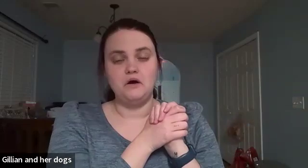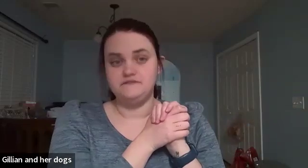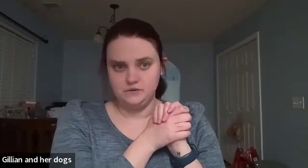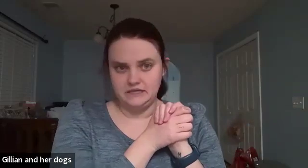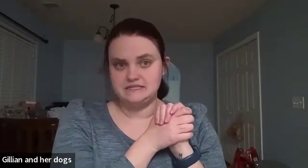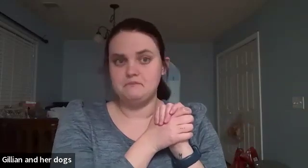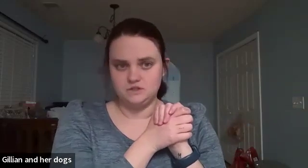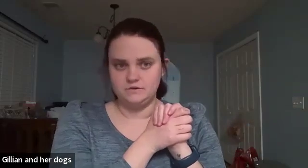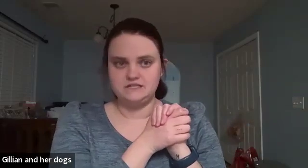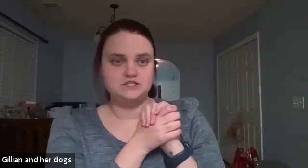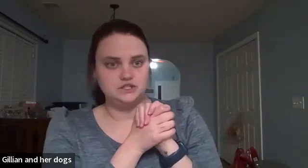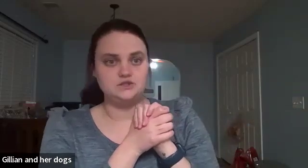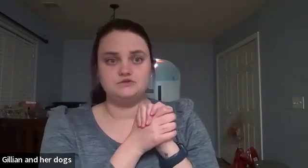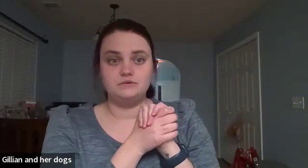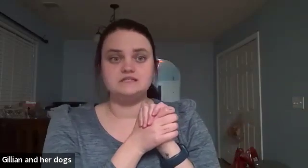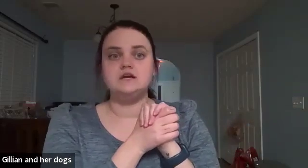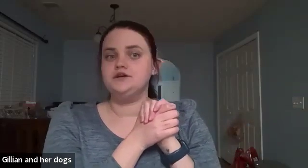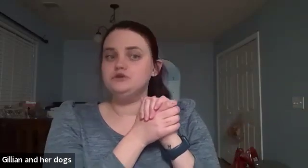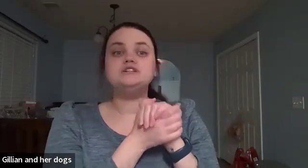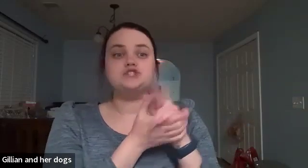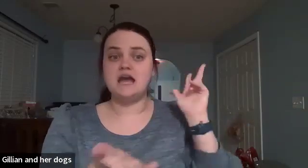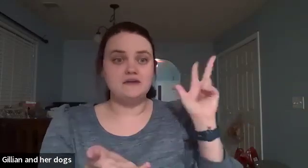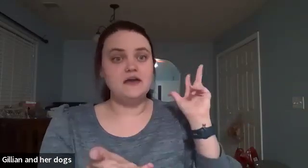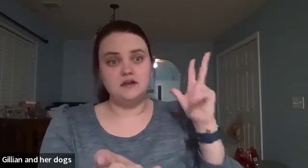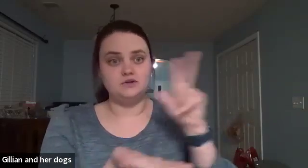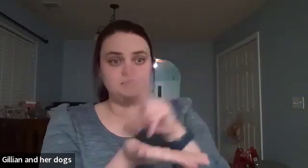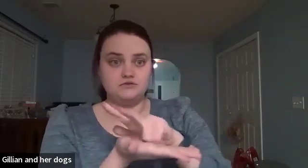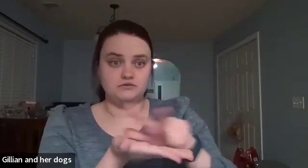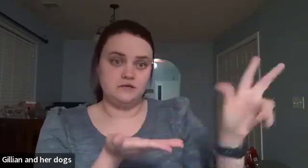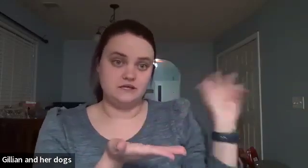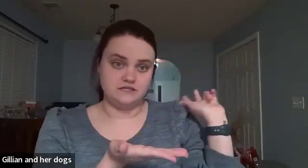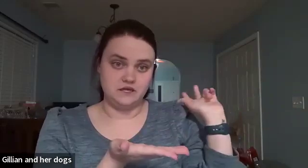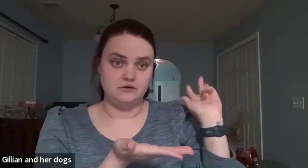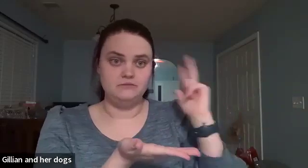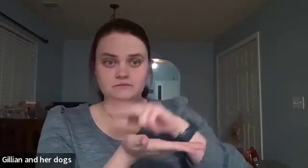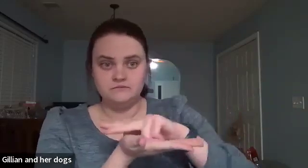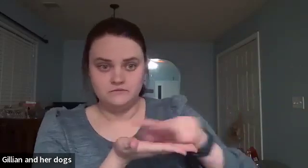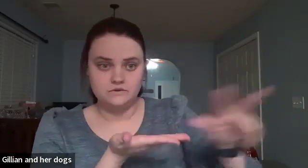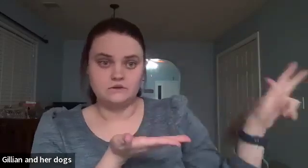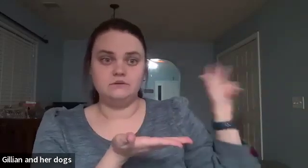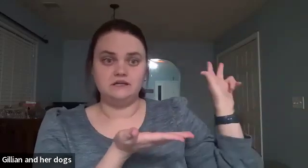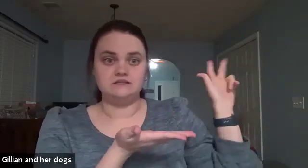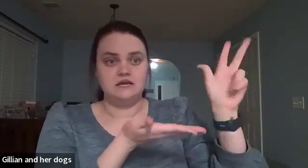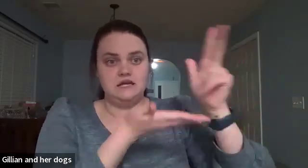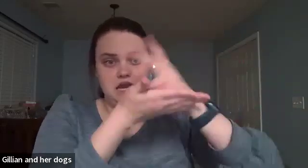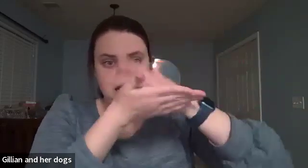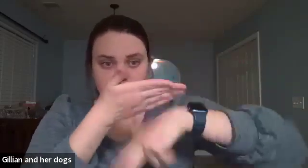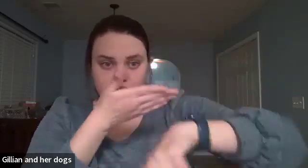about a few weeks, like multiple weeks, like 2 or 3 weeks, you can just add that number. So 3 weeks ago, 3 weeks,